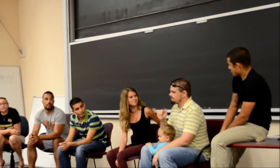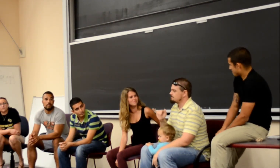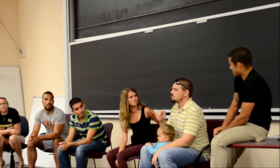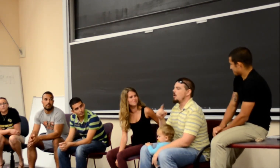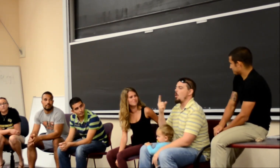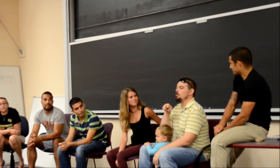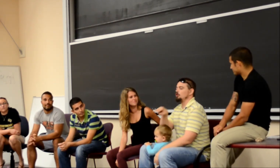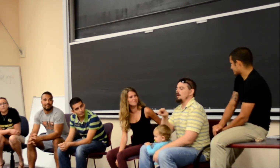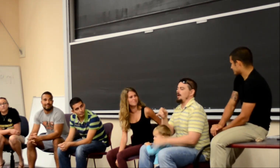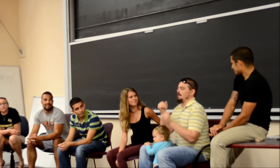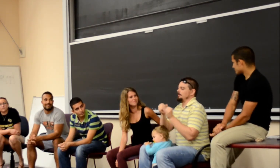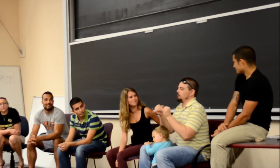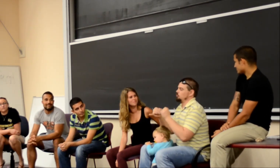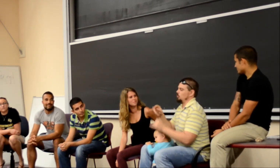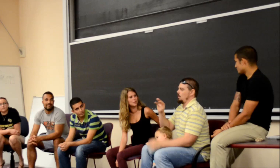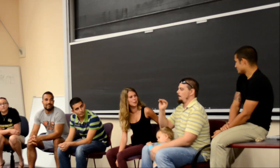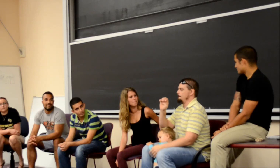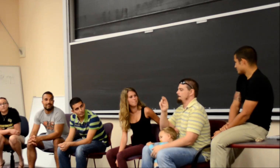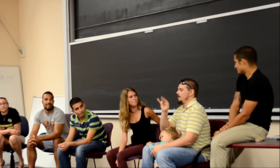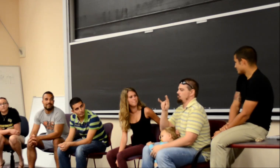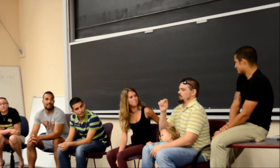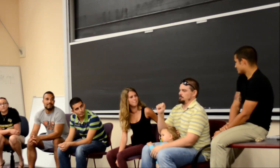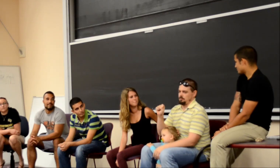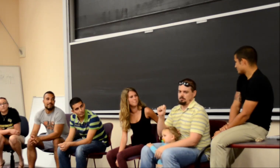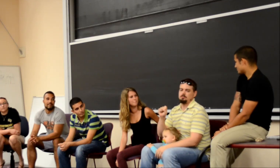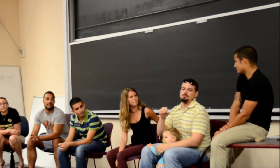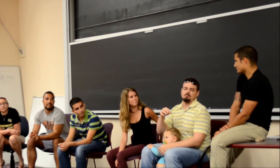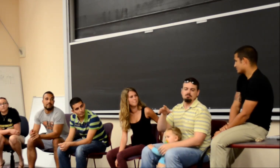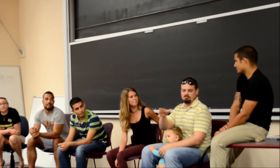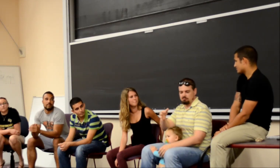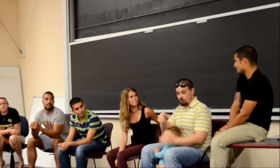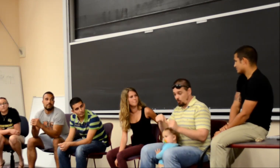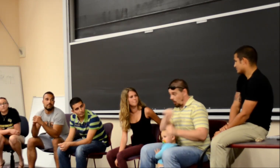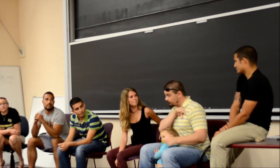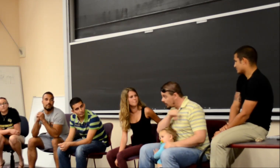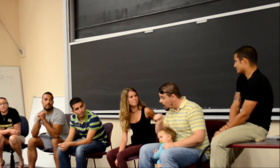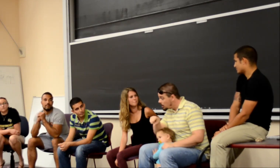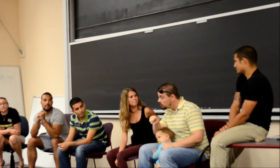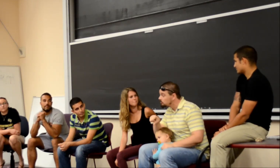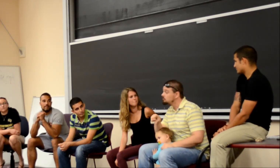person. And so look